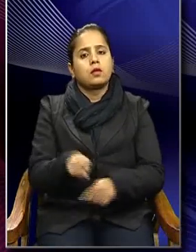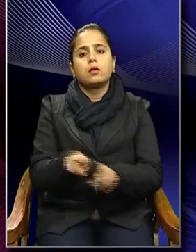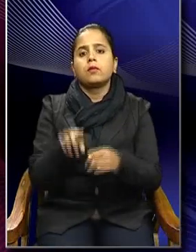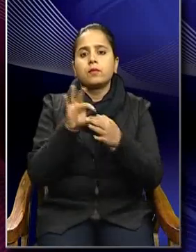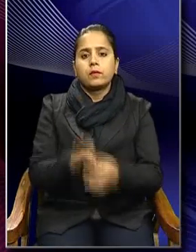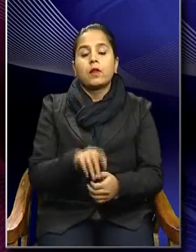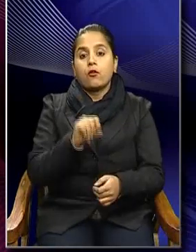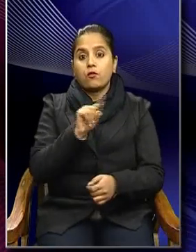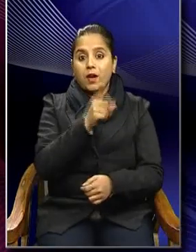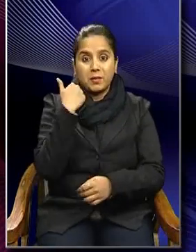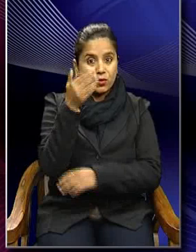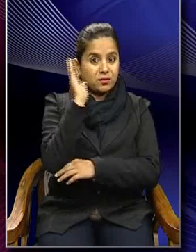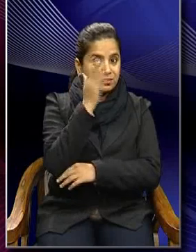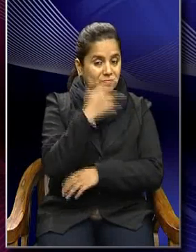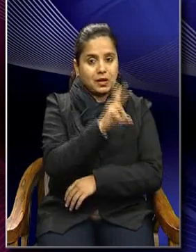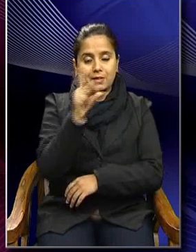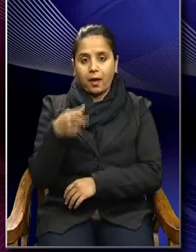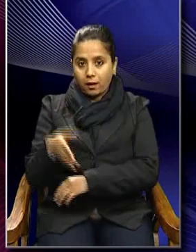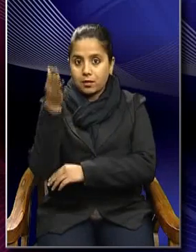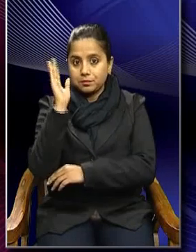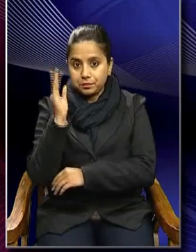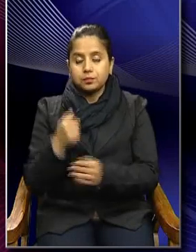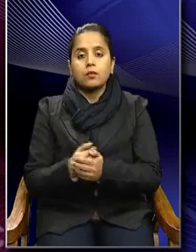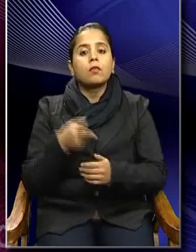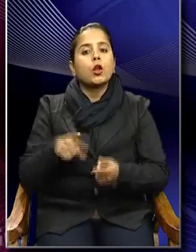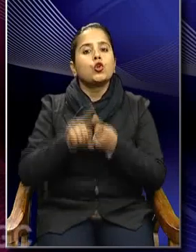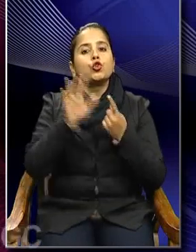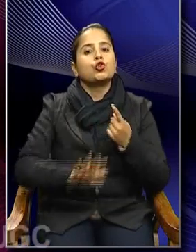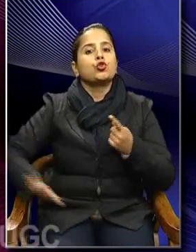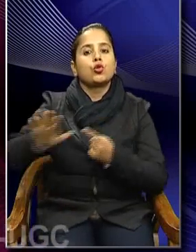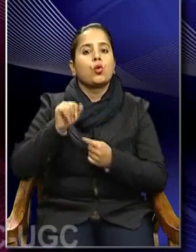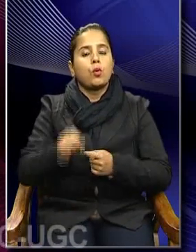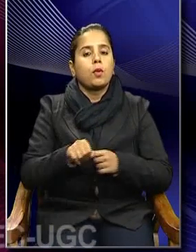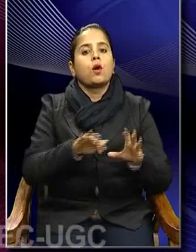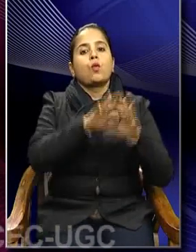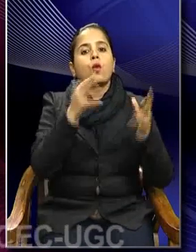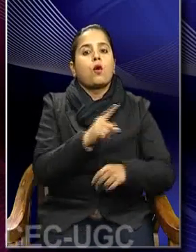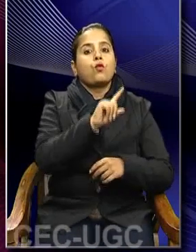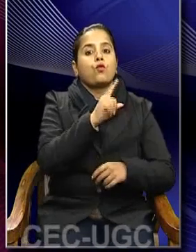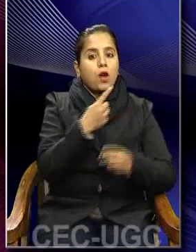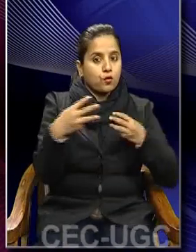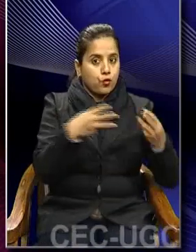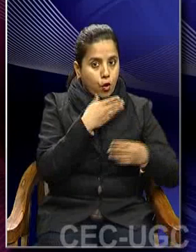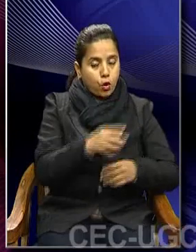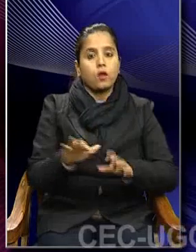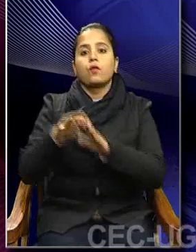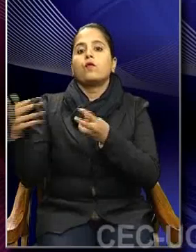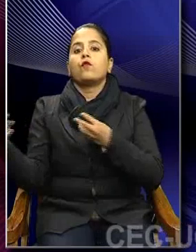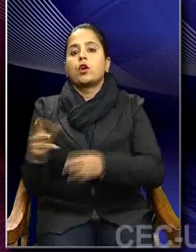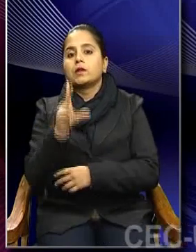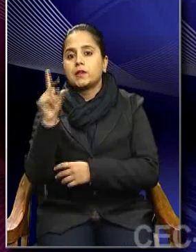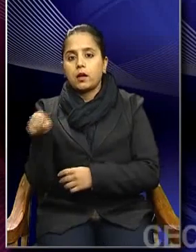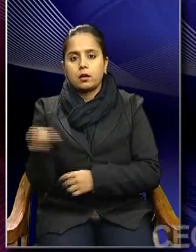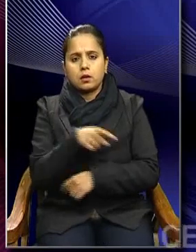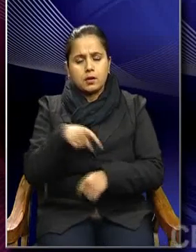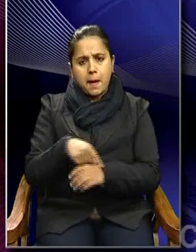the first part, that is Europe in the interwar period part 1, which we just spoke